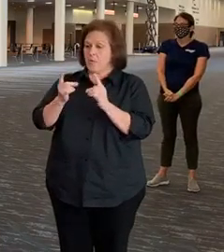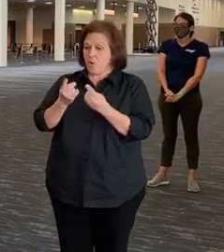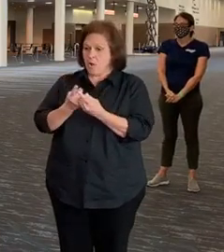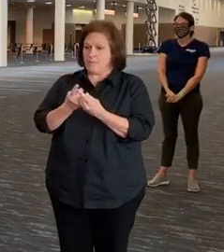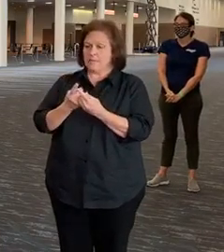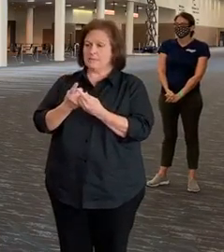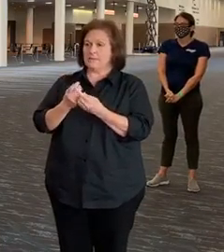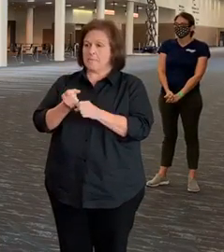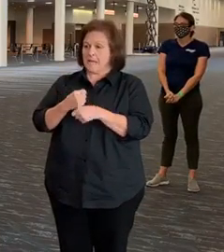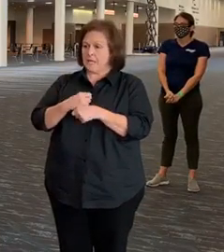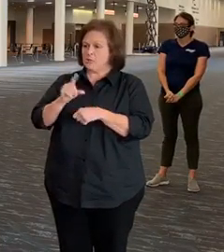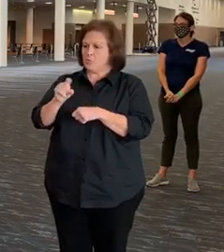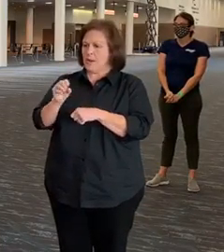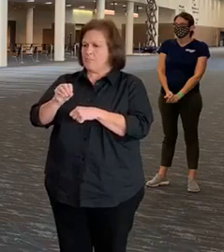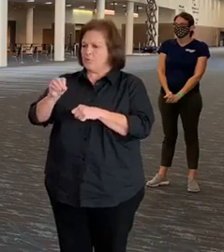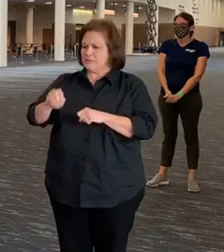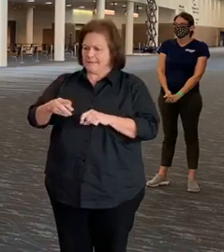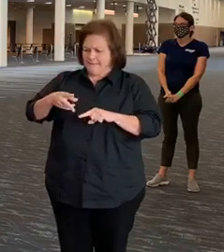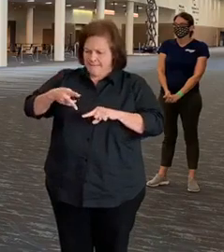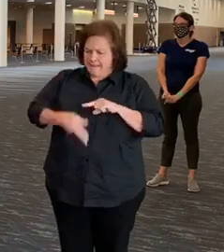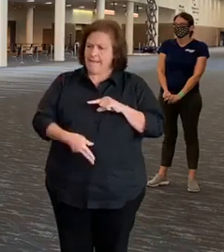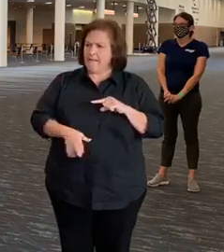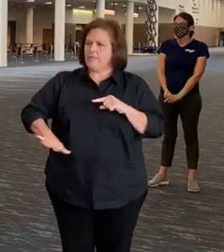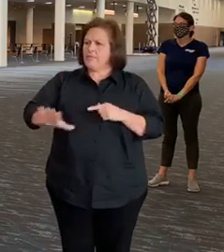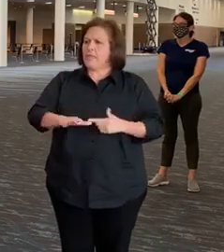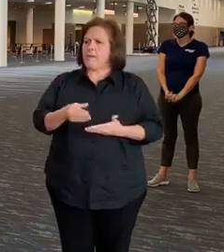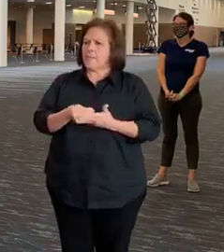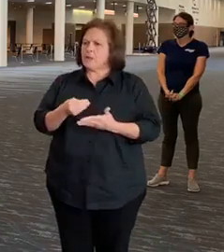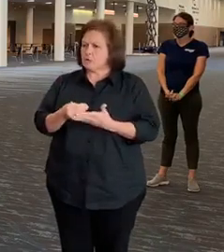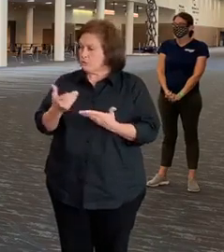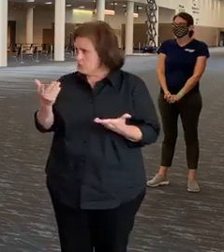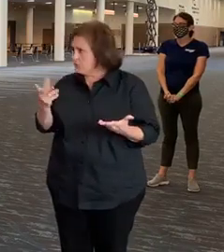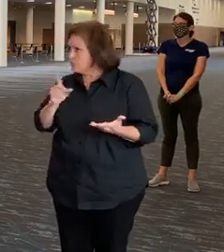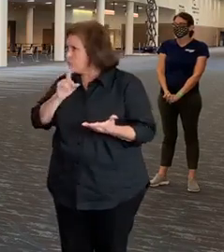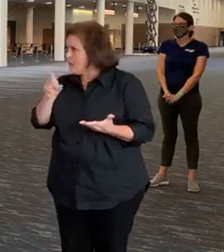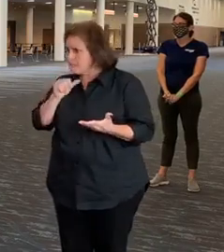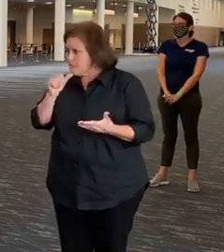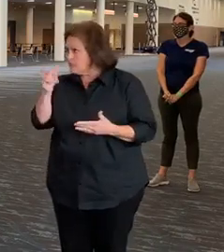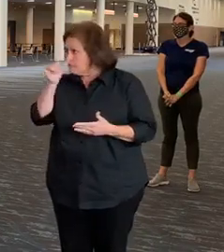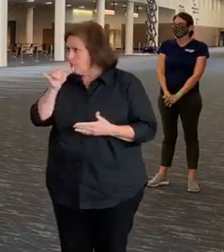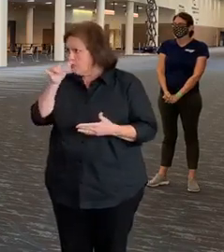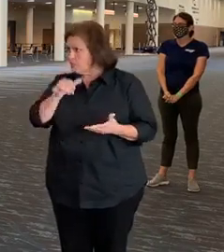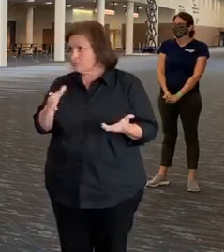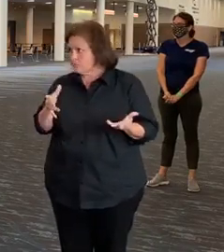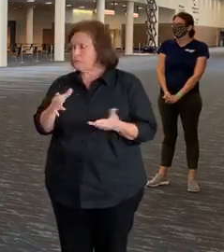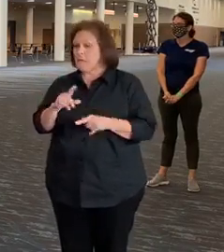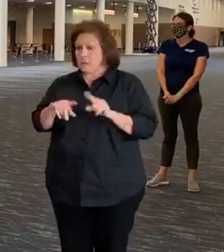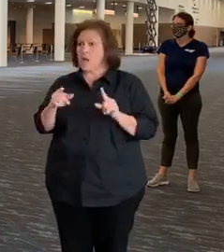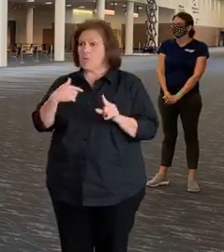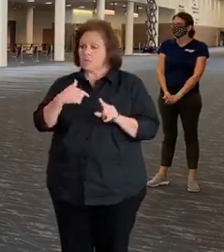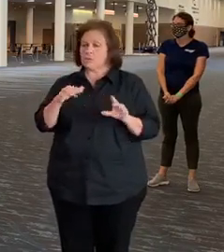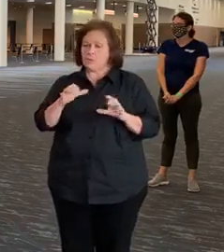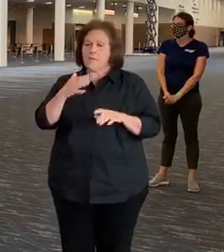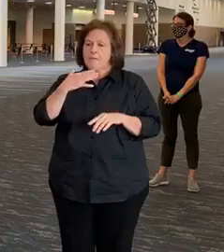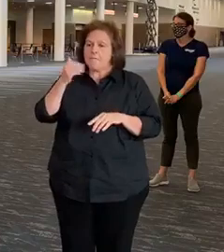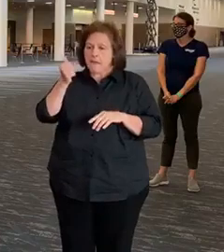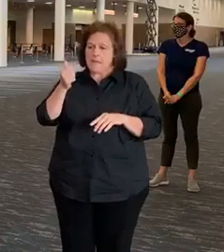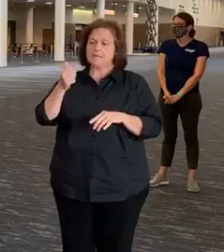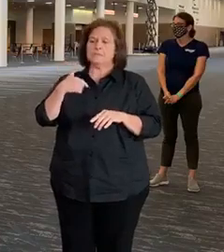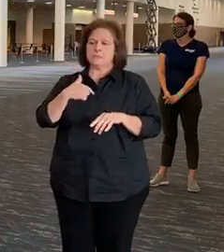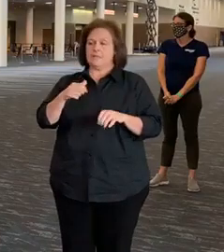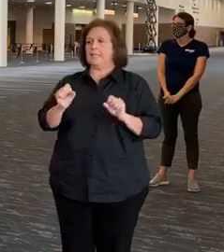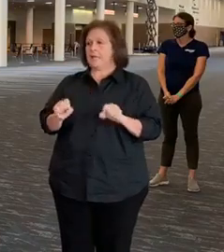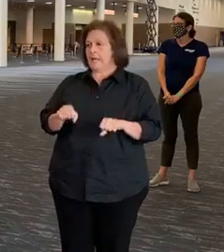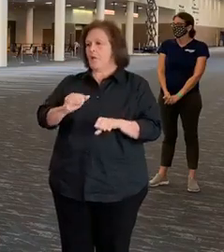making a 20% cut to their budget. So this is real. It's not a joke. It's not a show. But we're going to do our best work